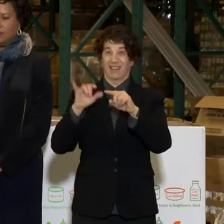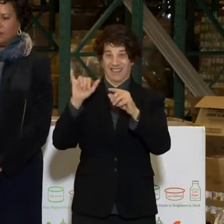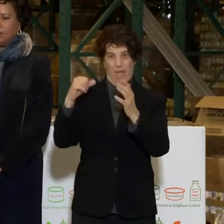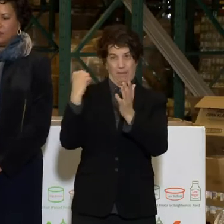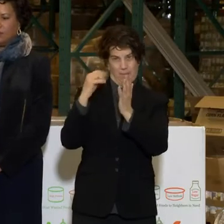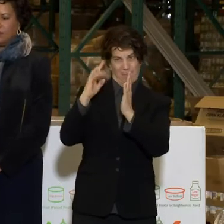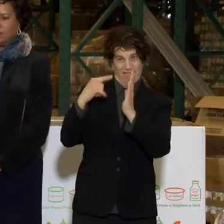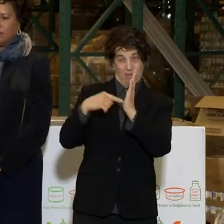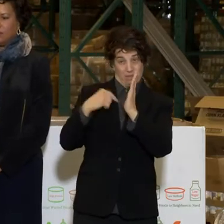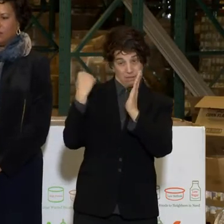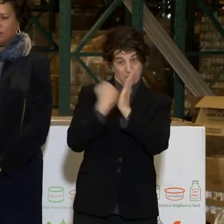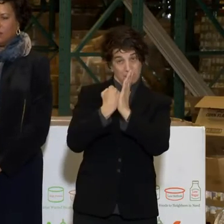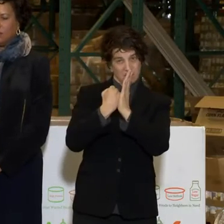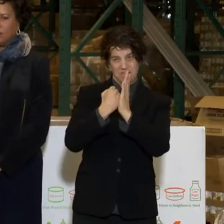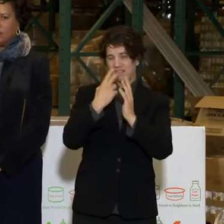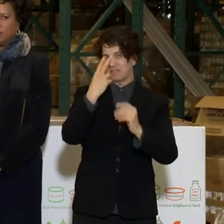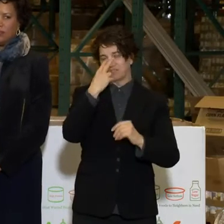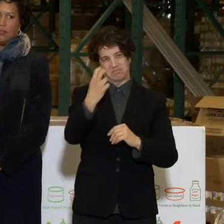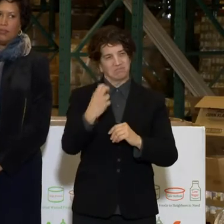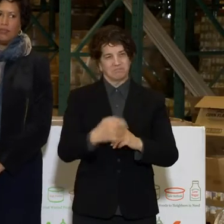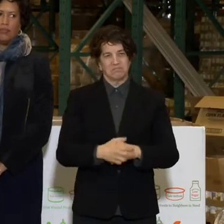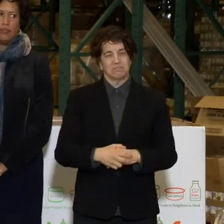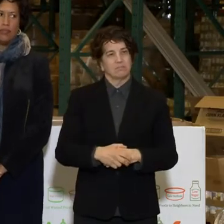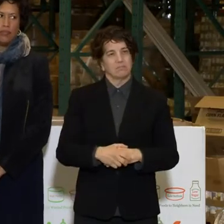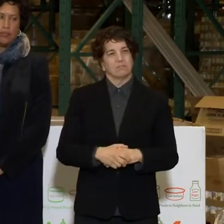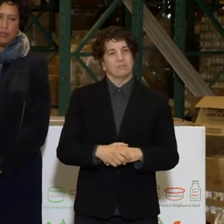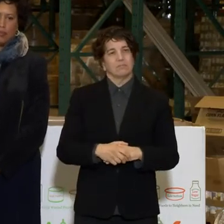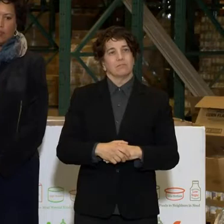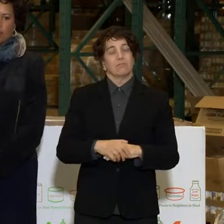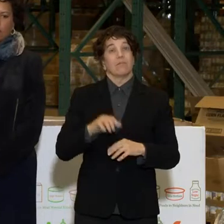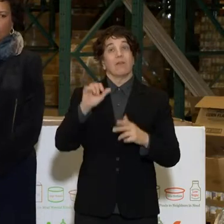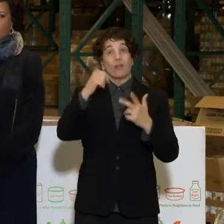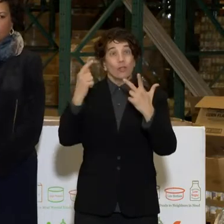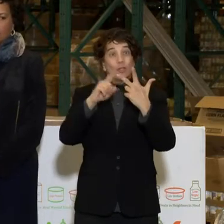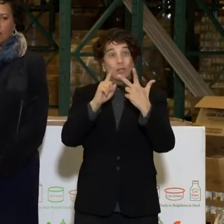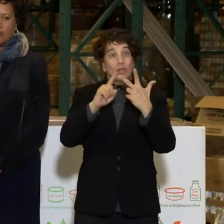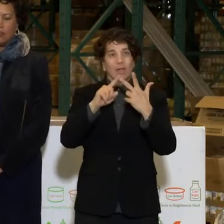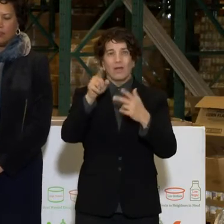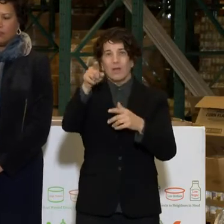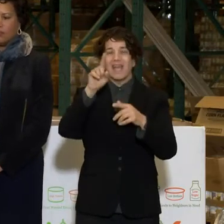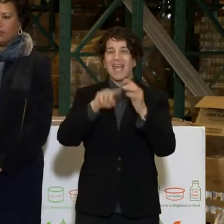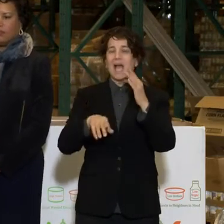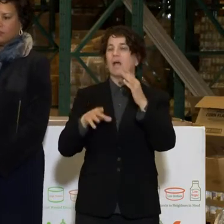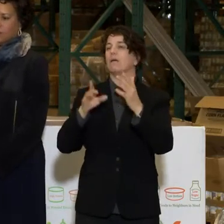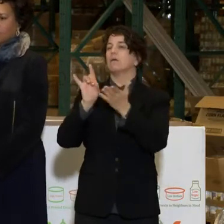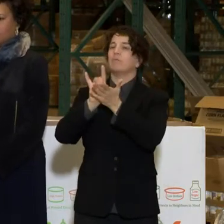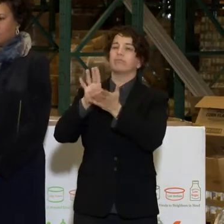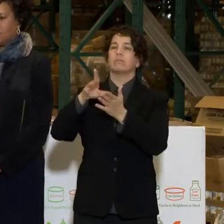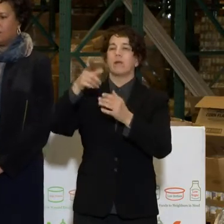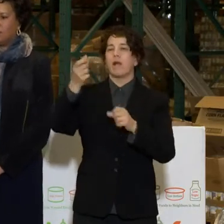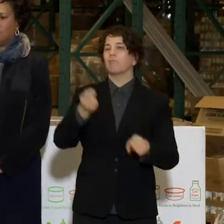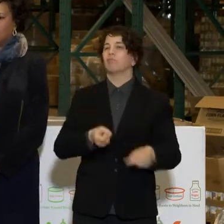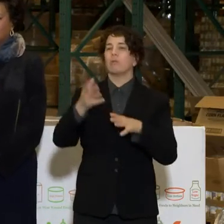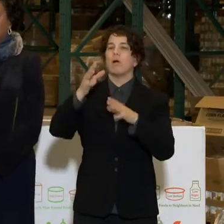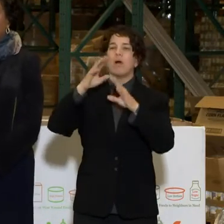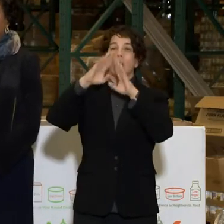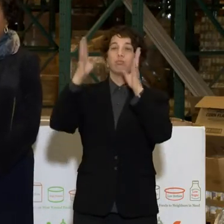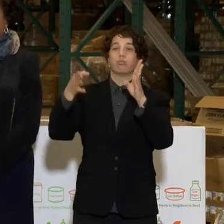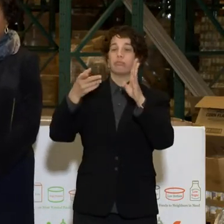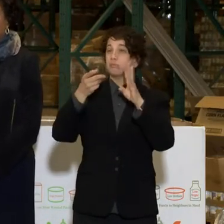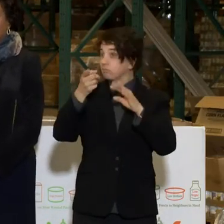during this shutdown, and another bill that allows federal employees and contractors to withdraw